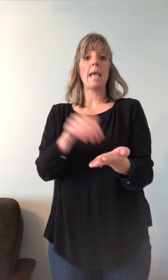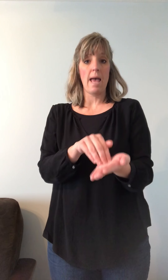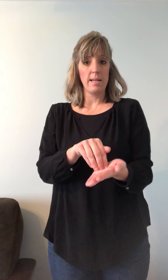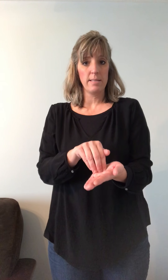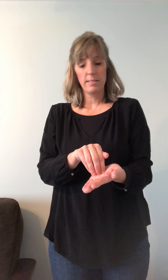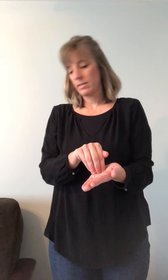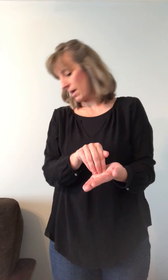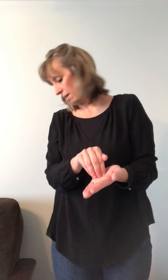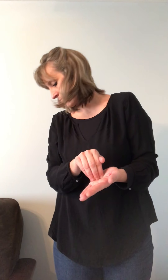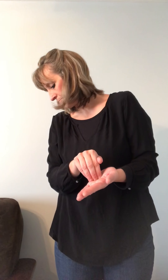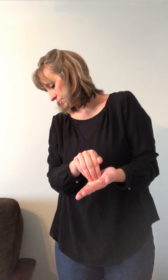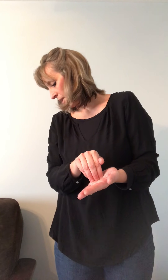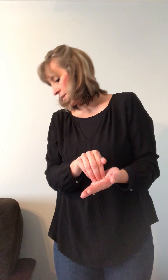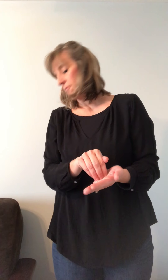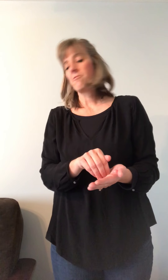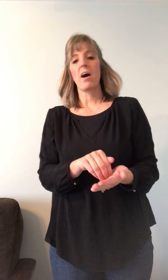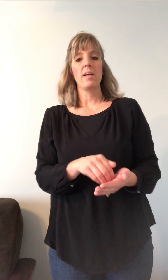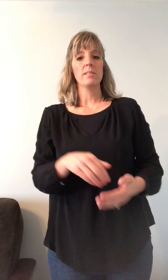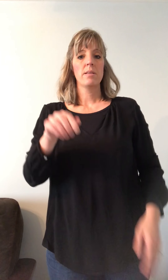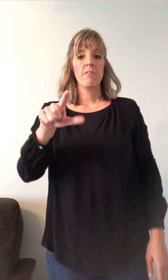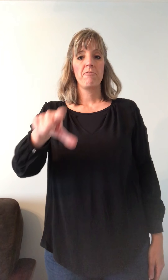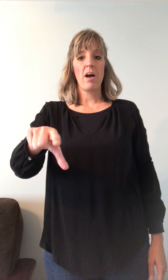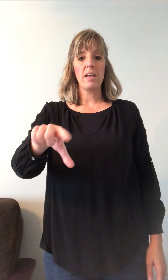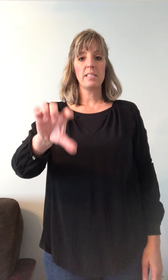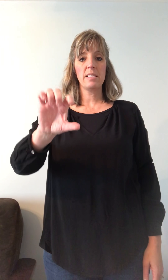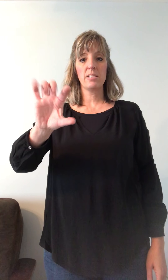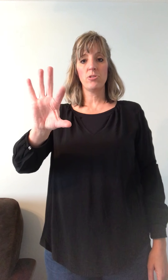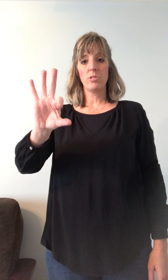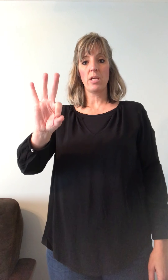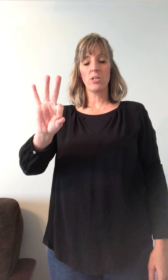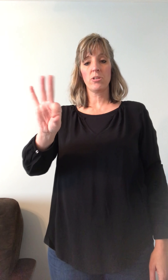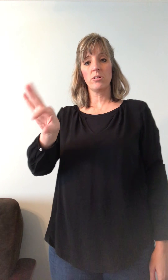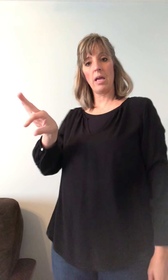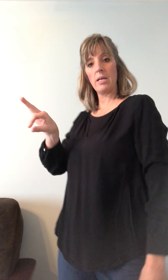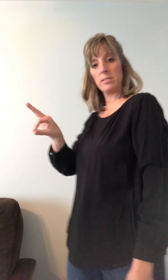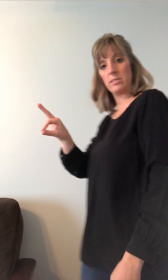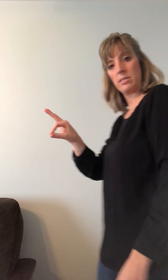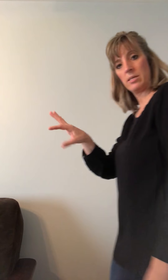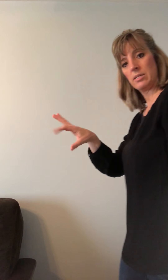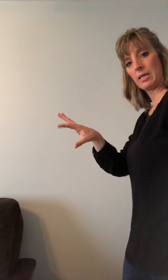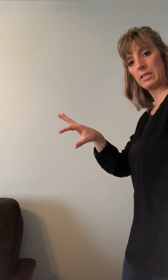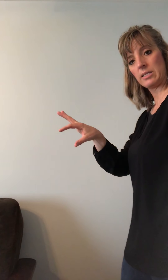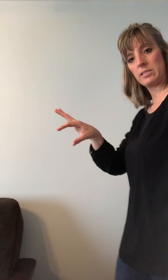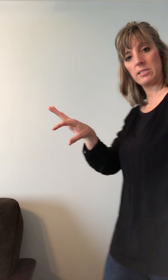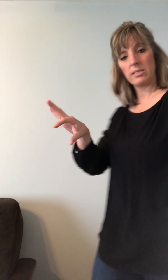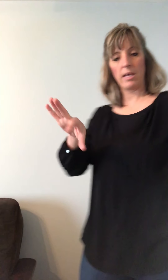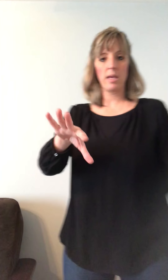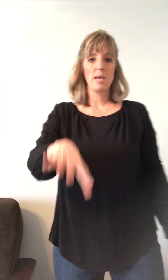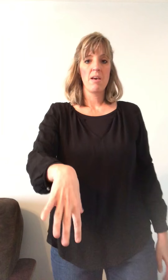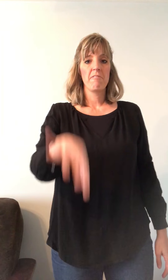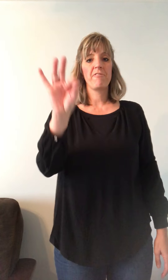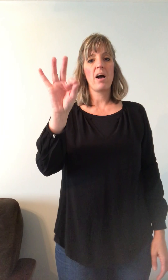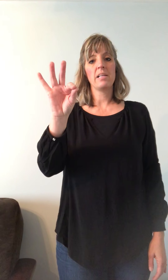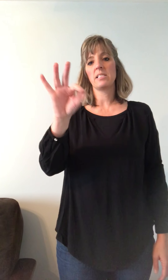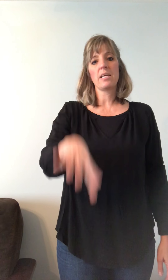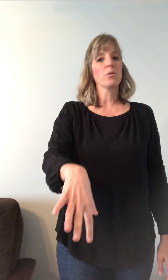again, okay? Find. Find is you take your hands like this, okay? Find. It's like you're